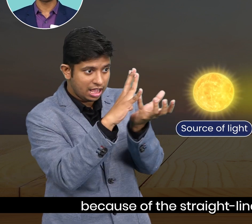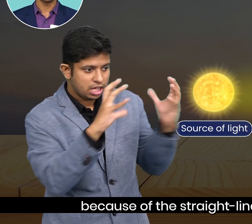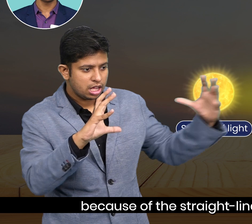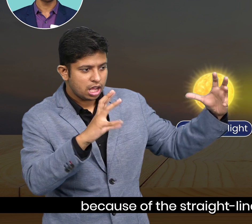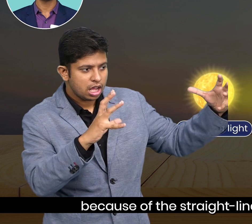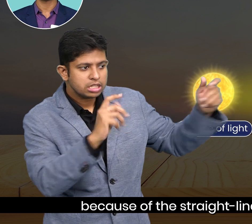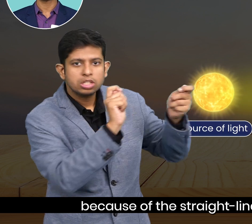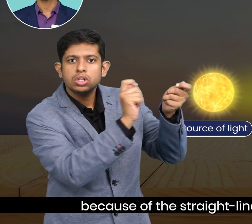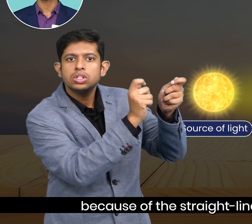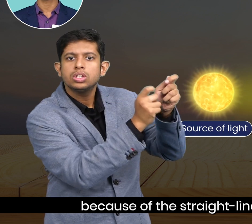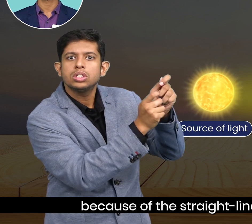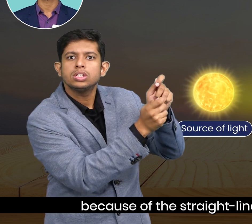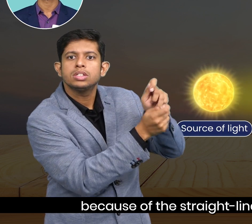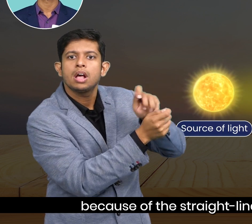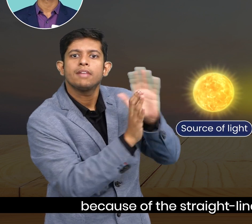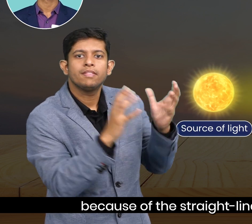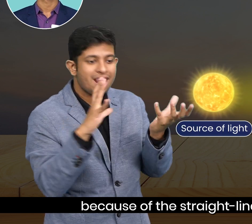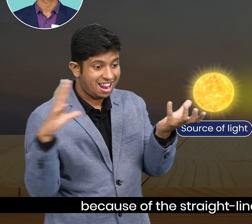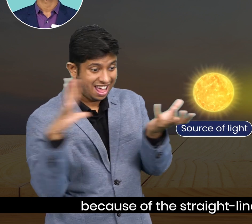path followed by light rays.